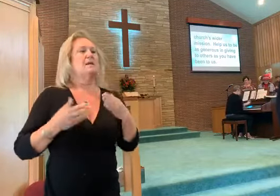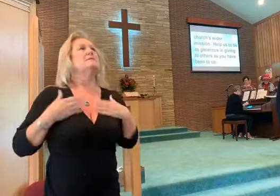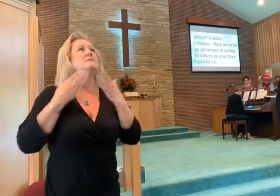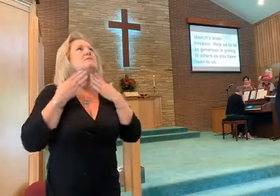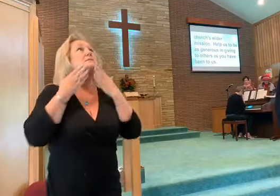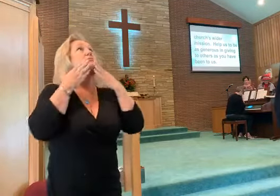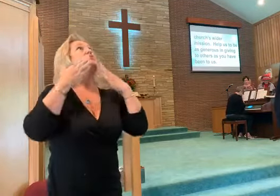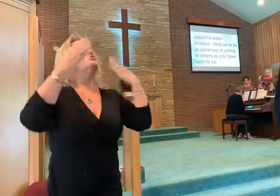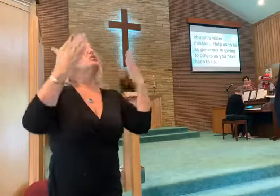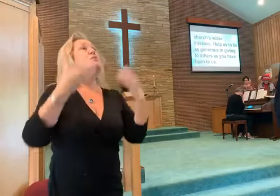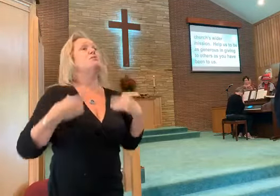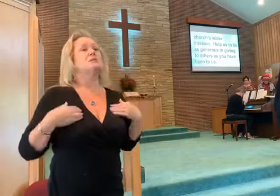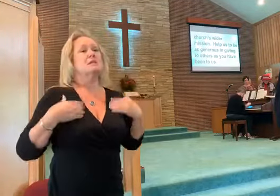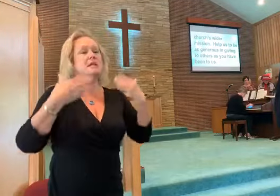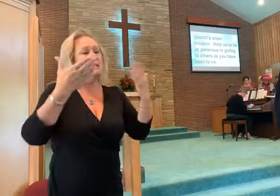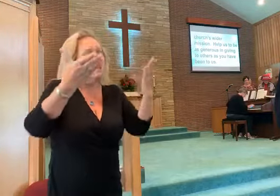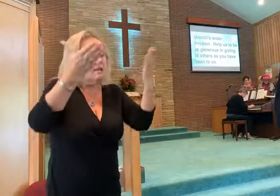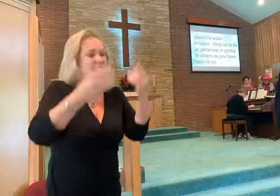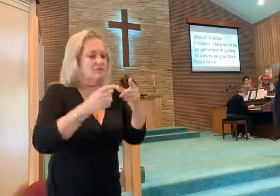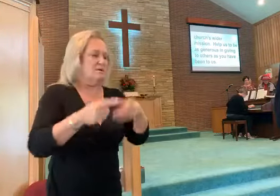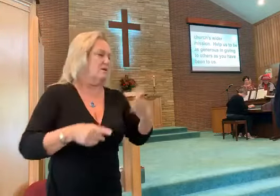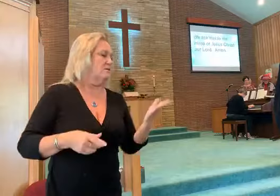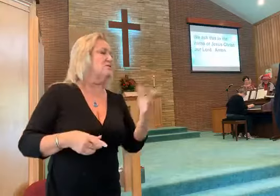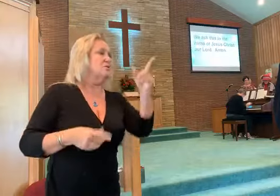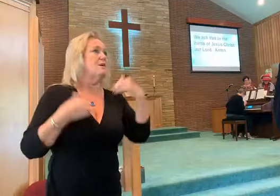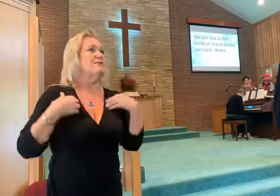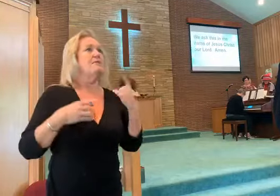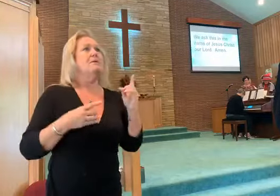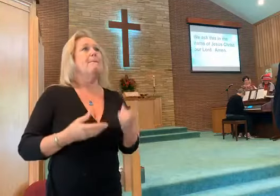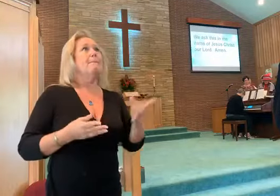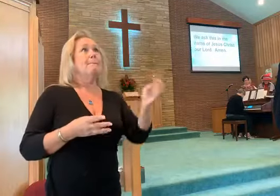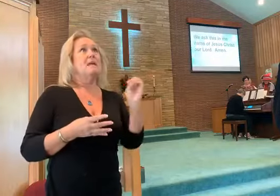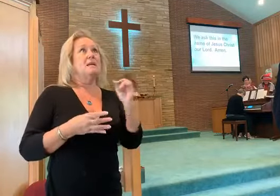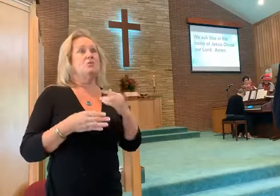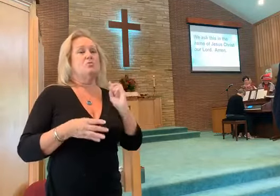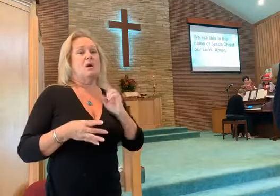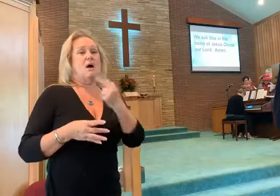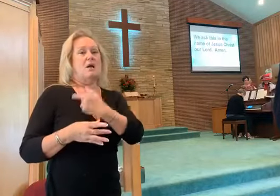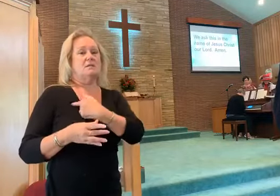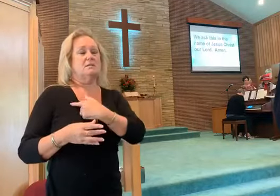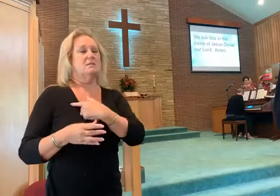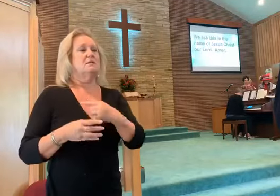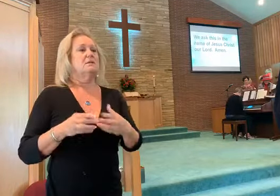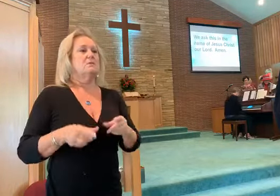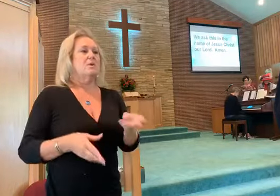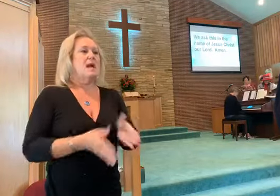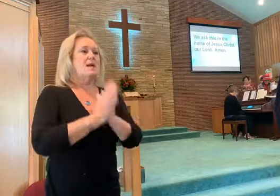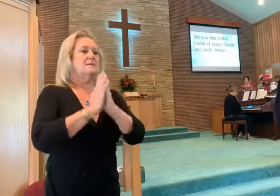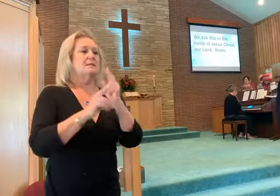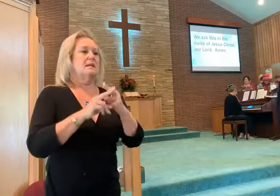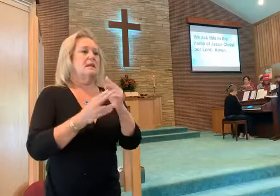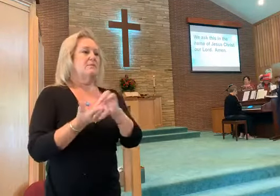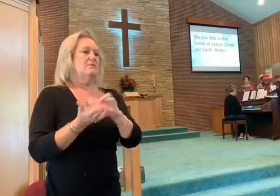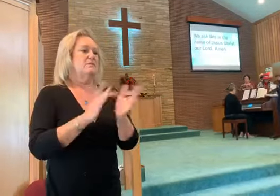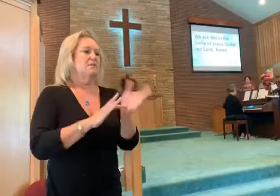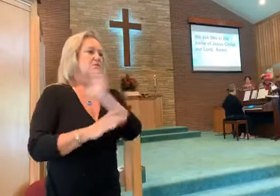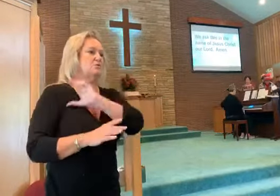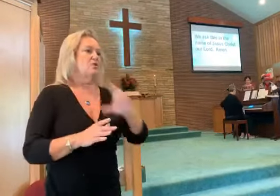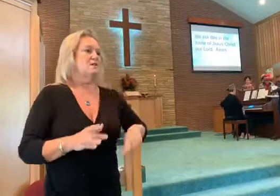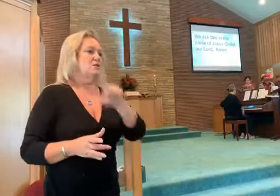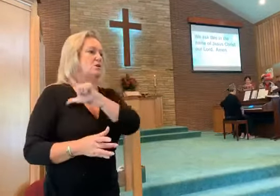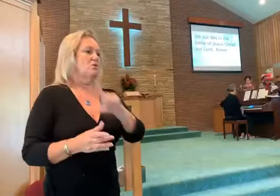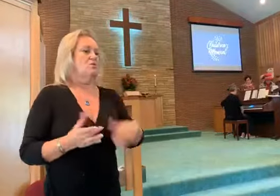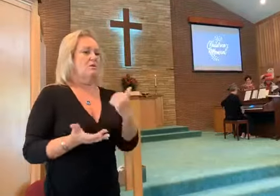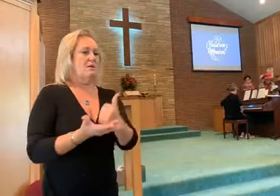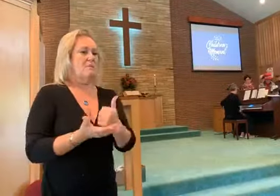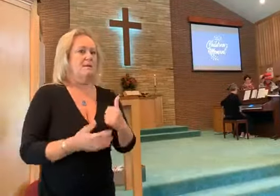generous in giving to others as you have been to us. We ask this in the name of Jesus Christ, our Lord.